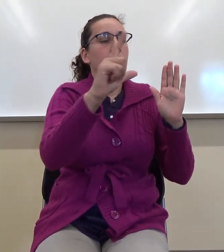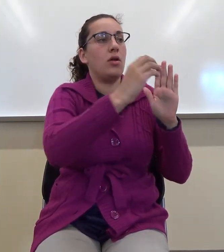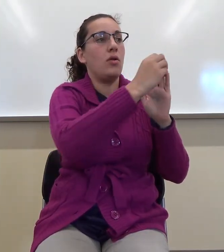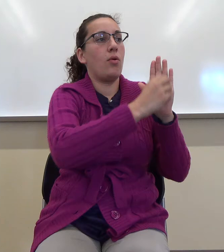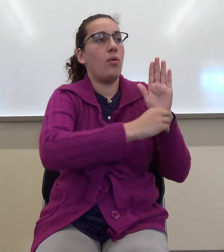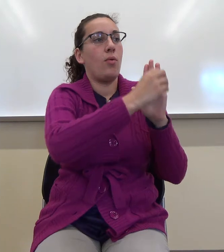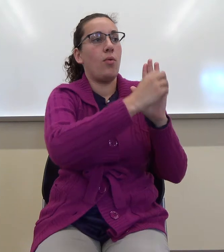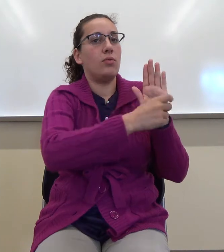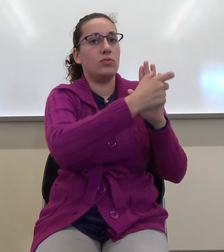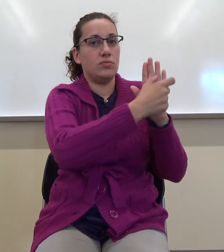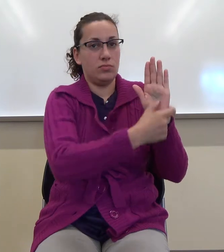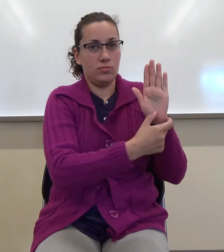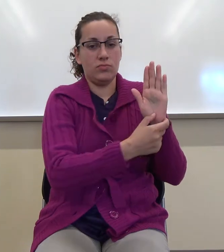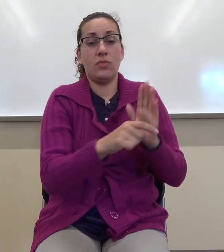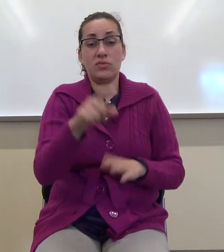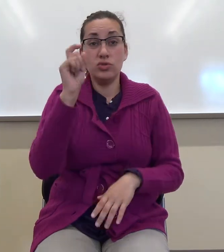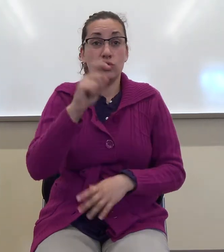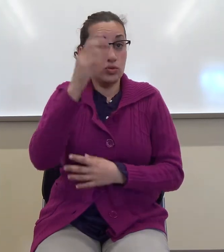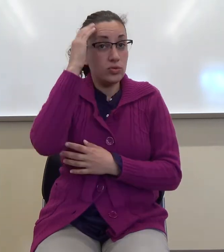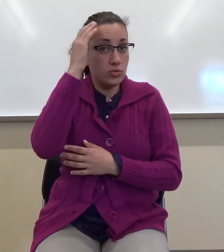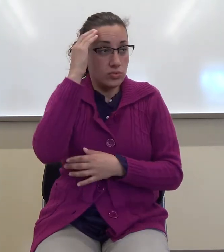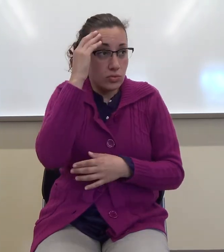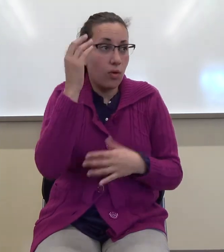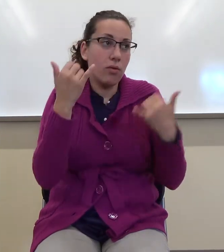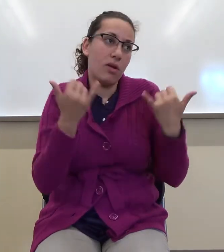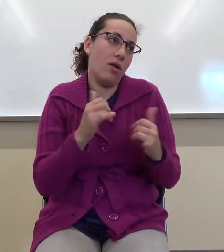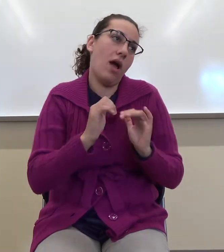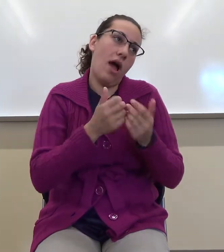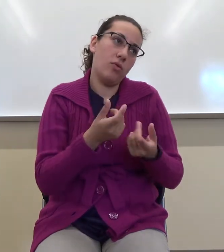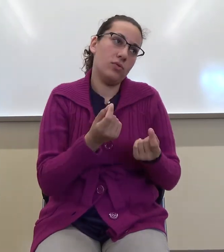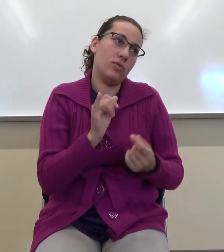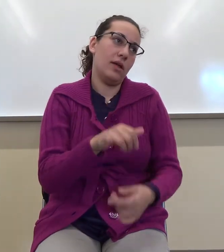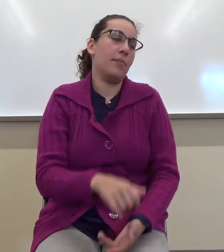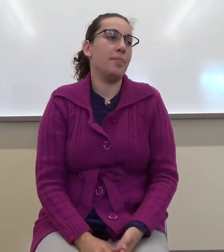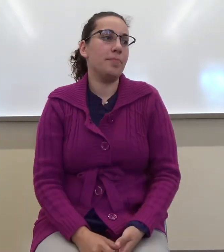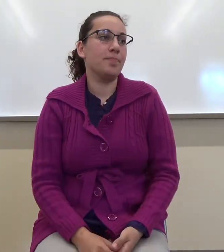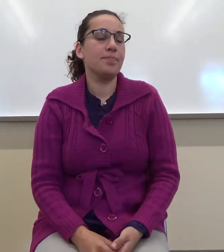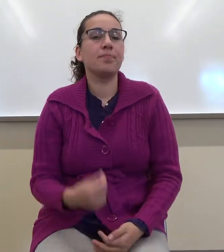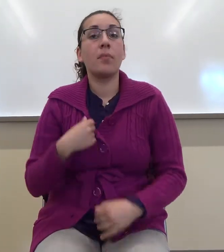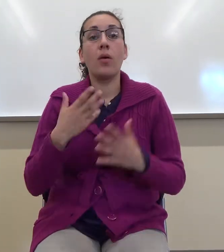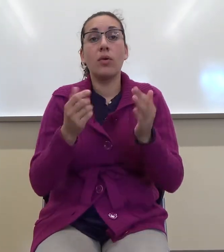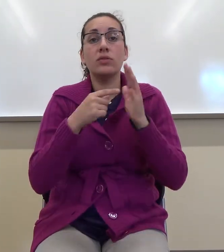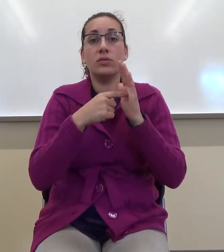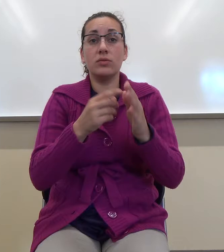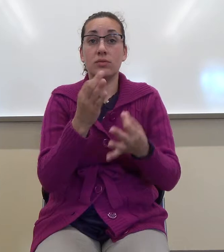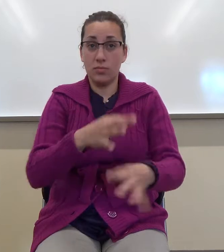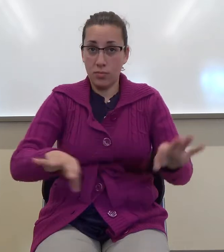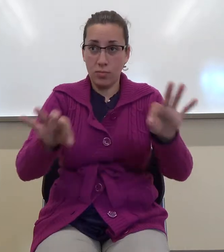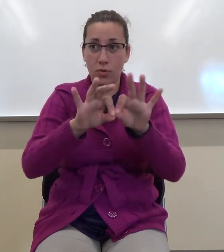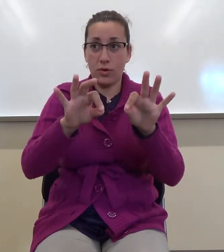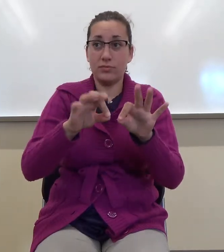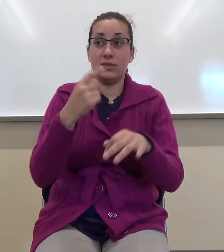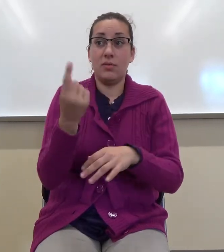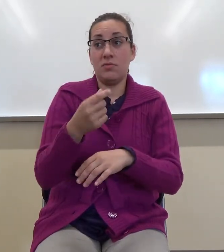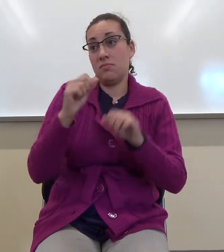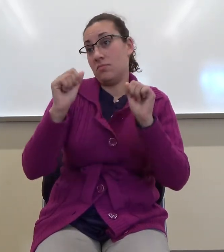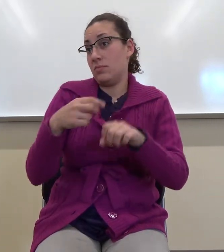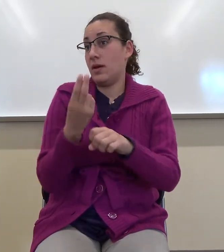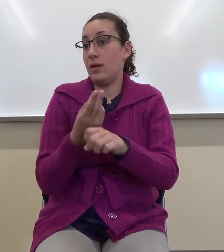this point. And I just want to emphasize the importance of it as something that you can use as